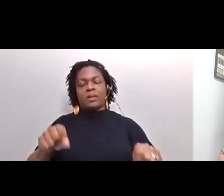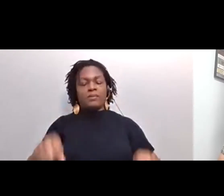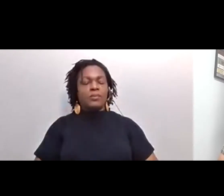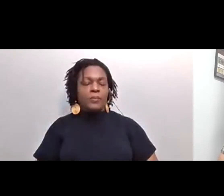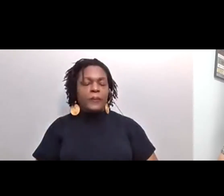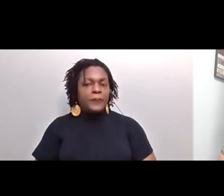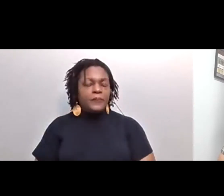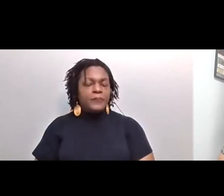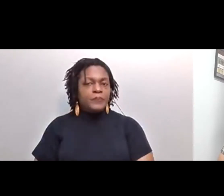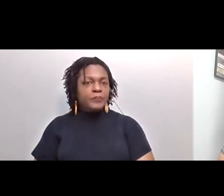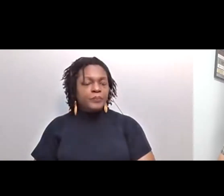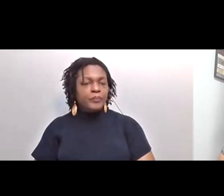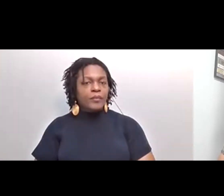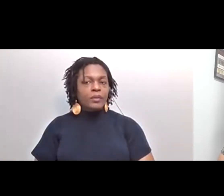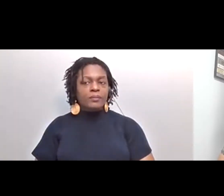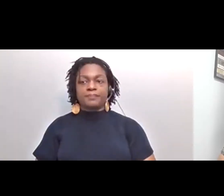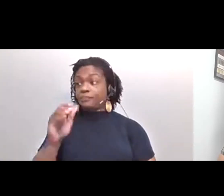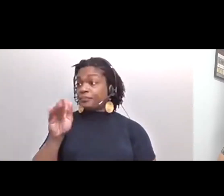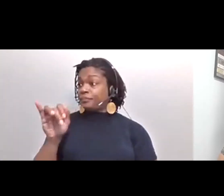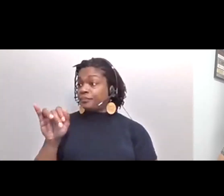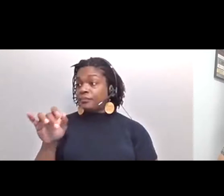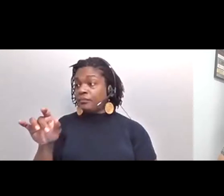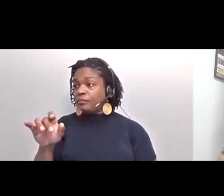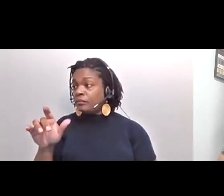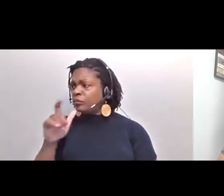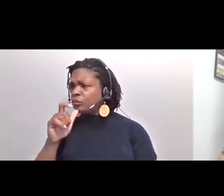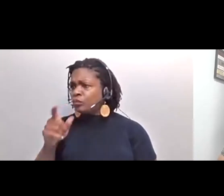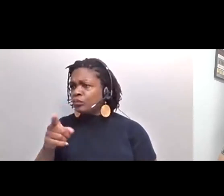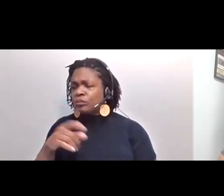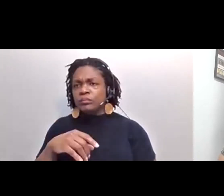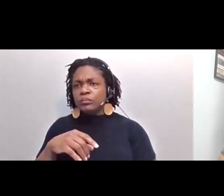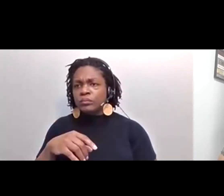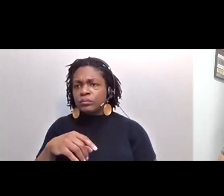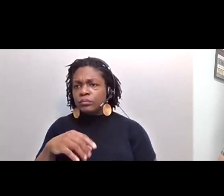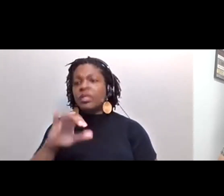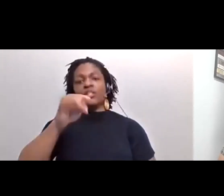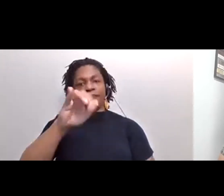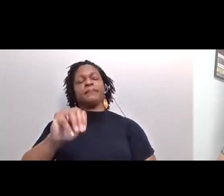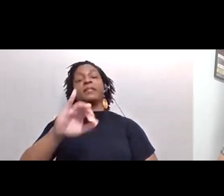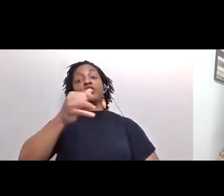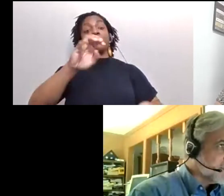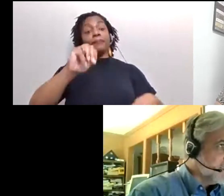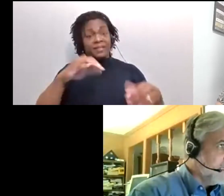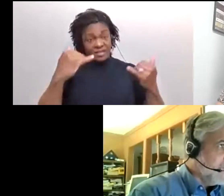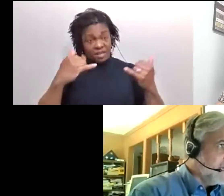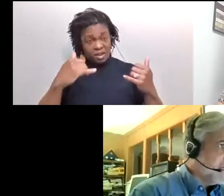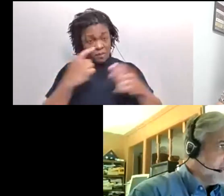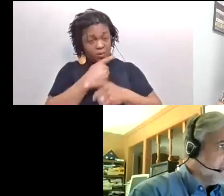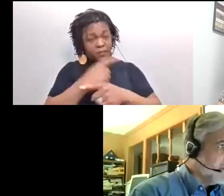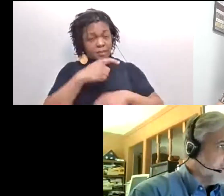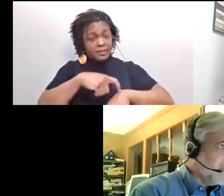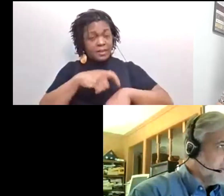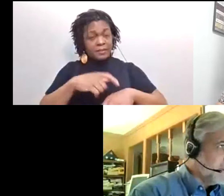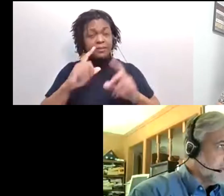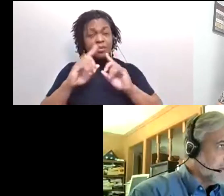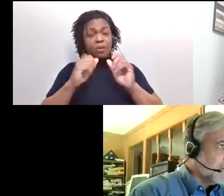Bambi? Is that Jim? Yeah. Is now an appropriate time to discuss the AI